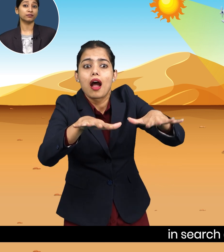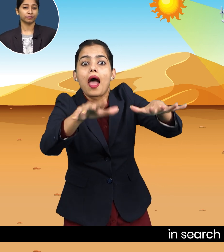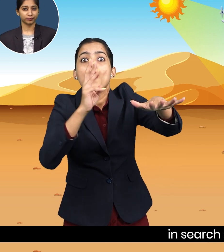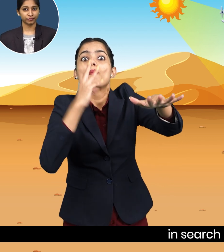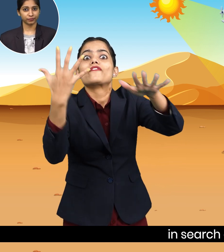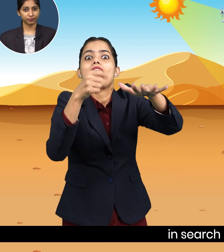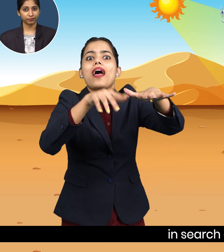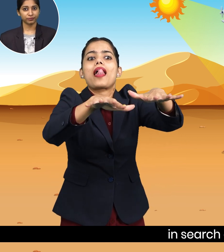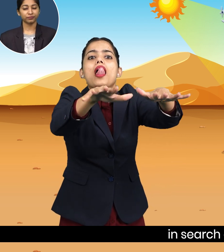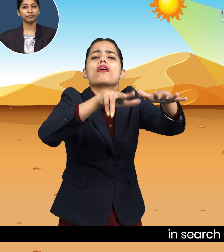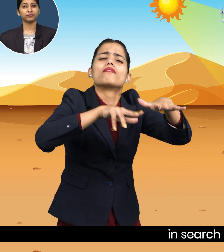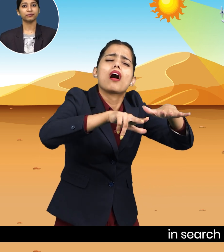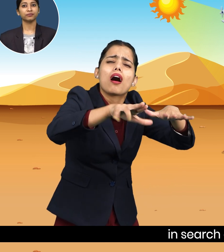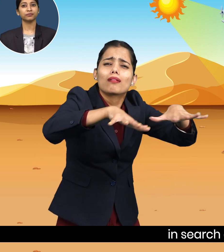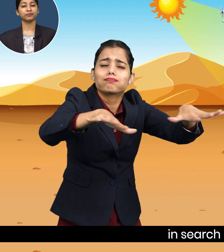water.